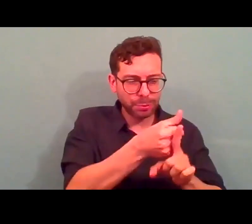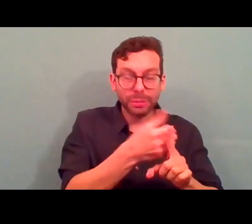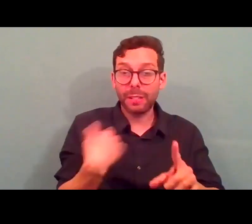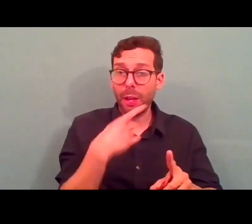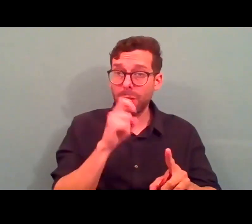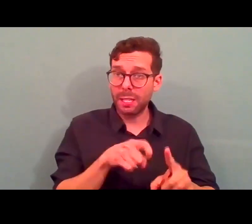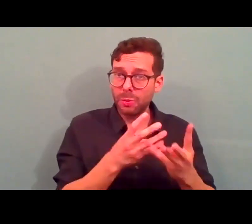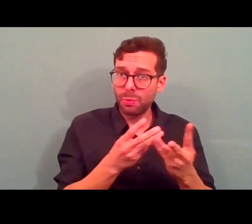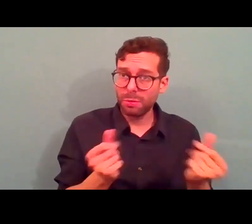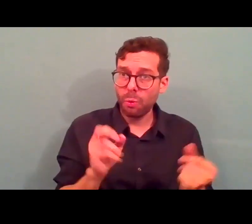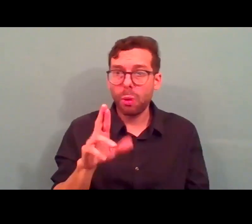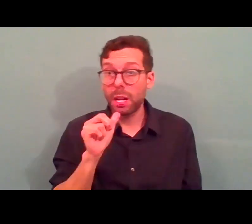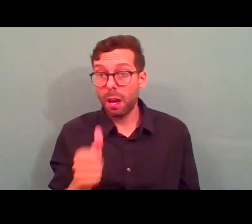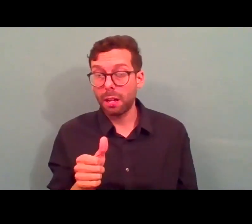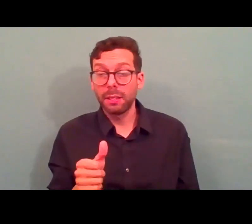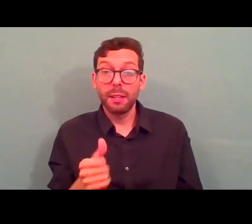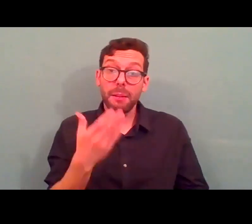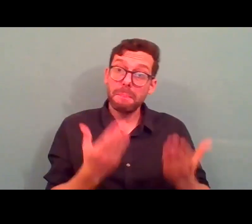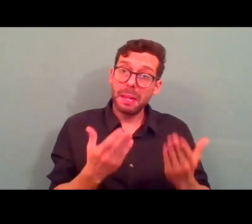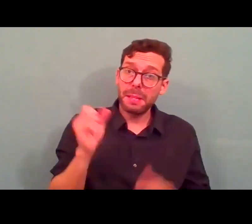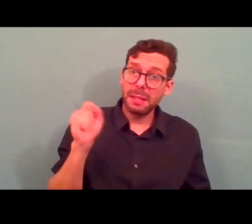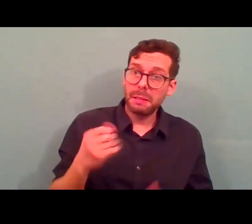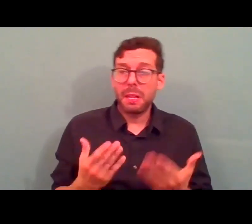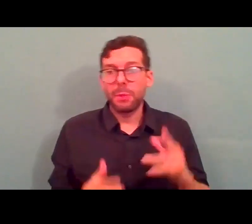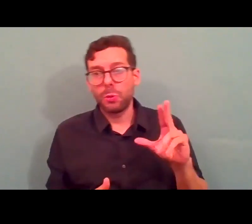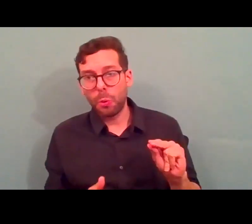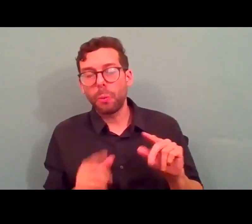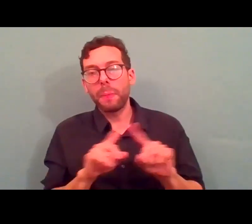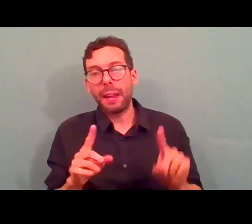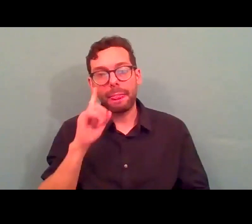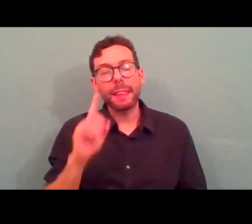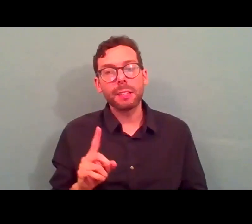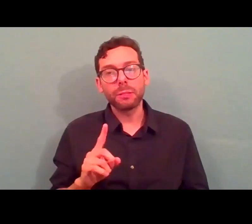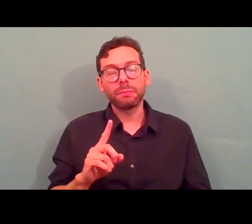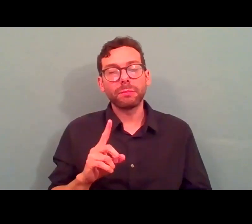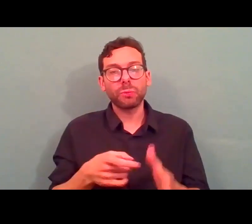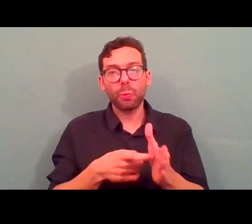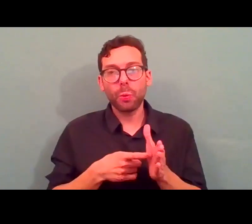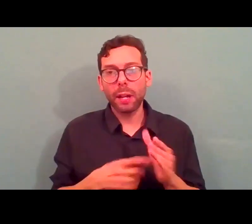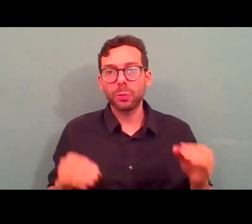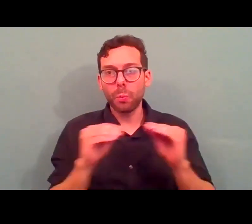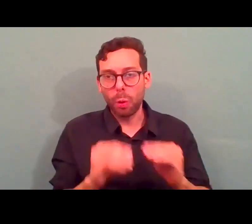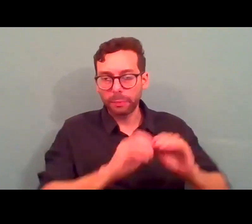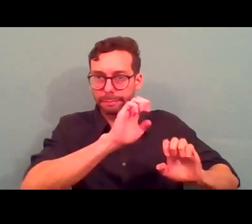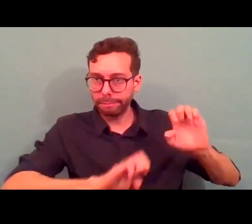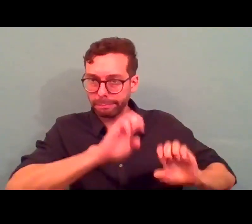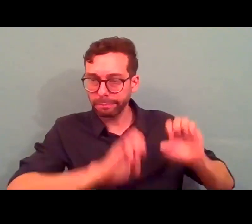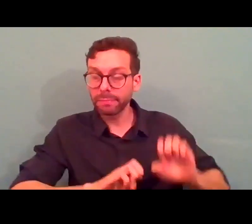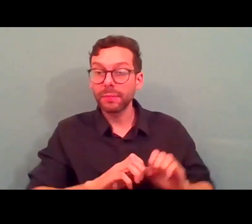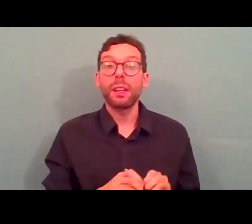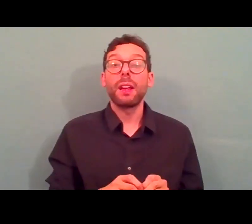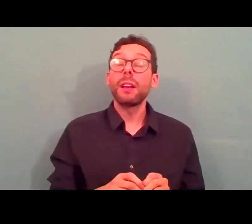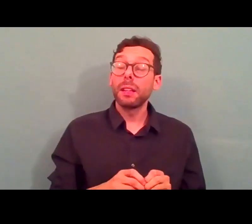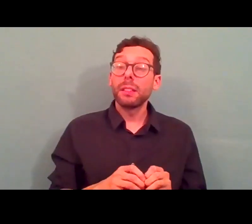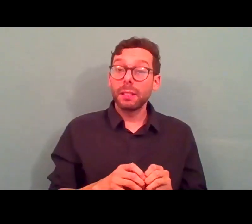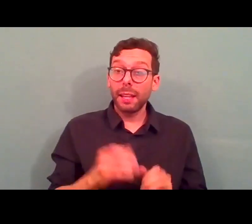I'm not saying there is. I'm just saying I think it would warrant additional evaluation. Also, I would consider having a psychiatrist on your team